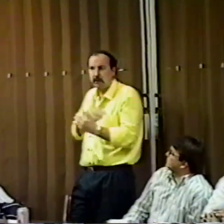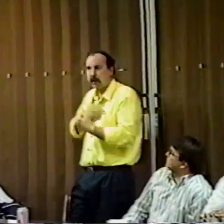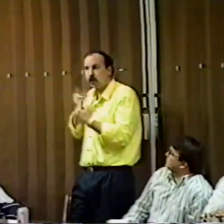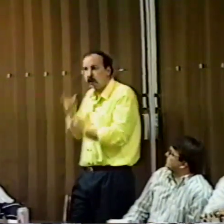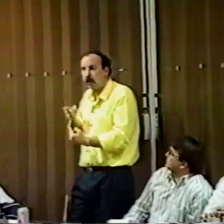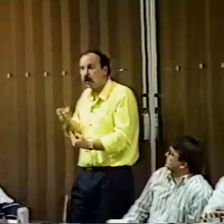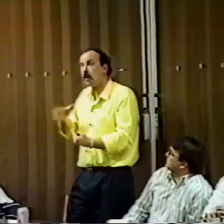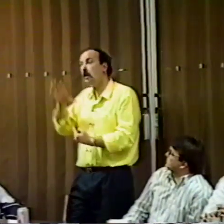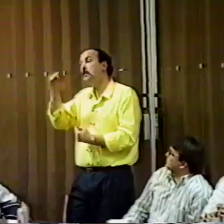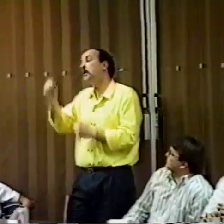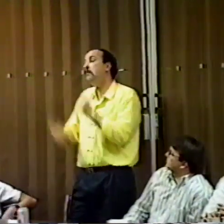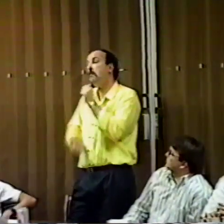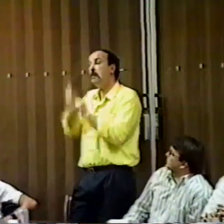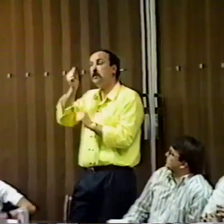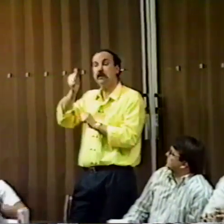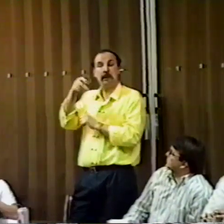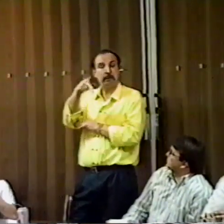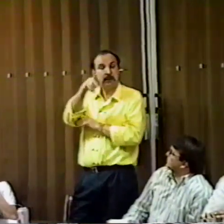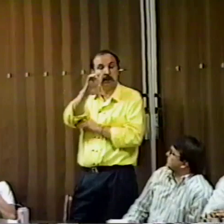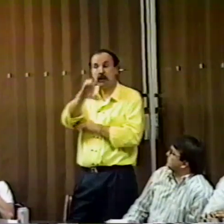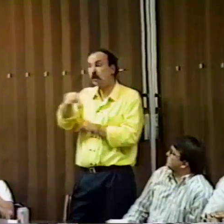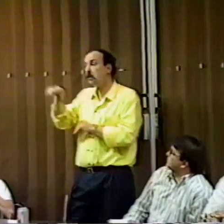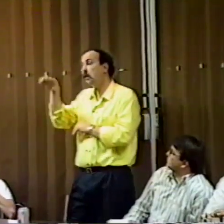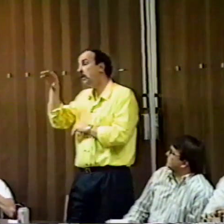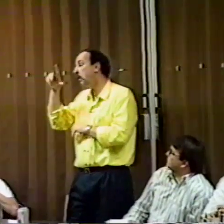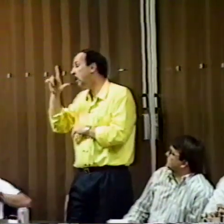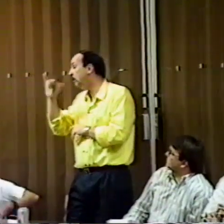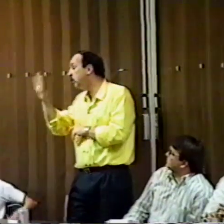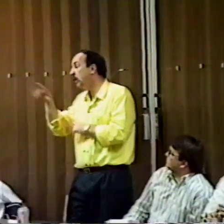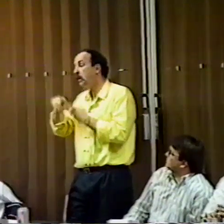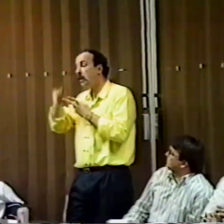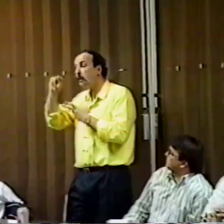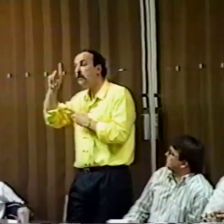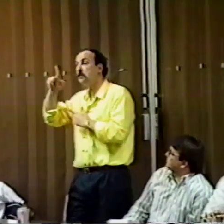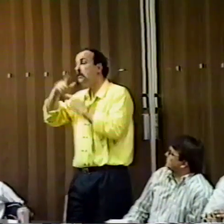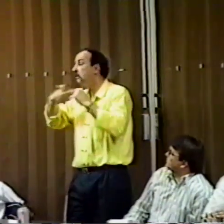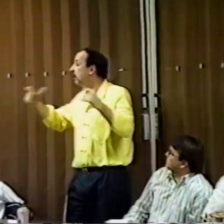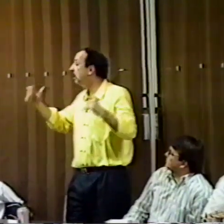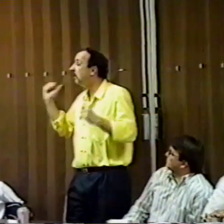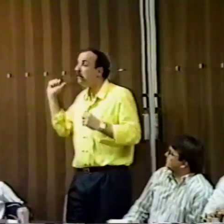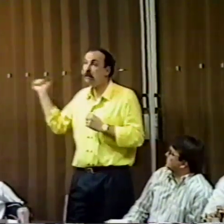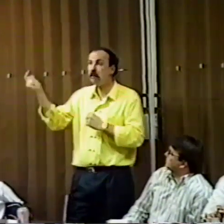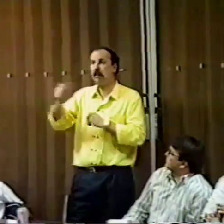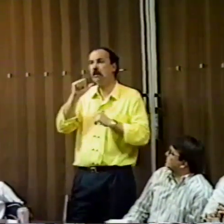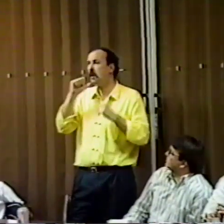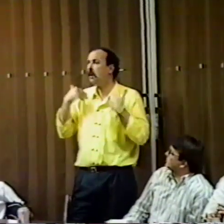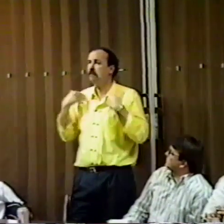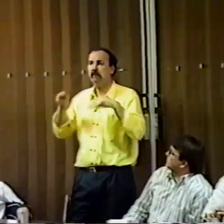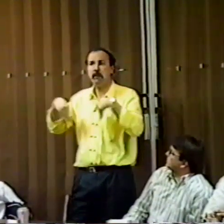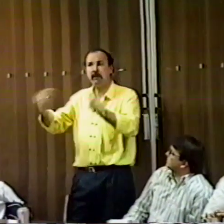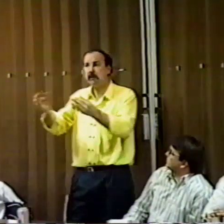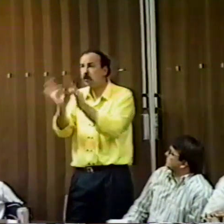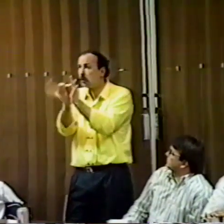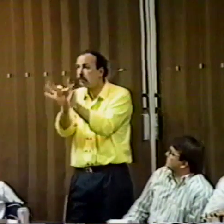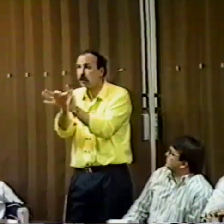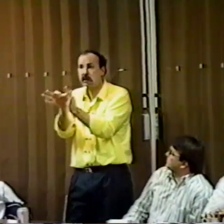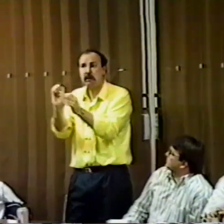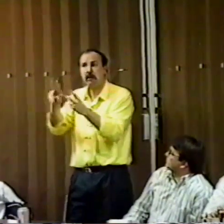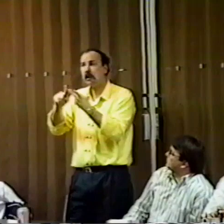don't do anything for us. What does that mean? Doesn't matter if it's PC, Liberal, or NDP, all those political parties, they don't provide